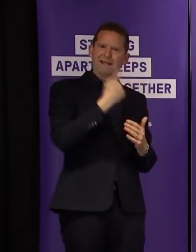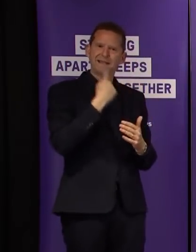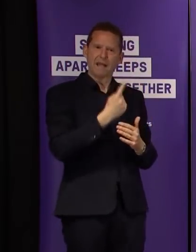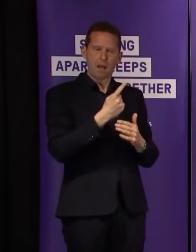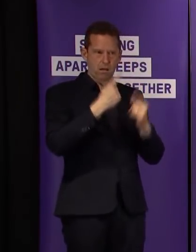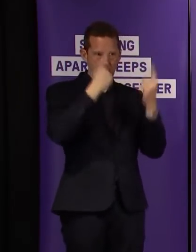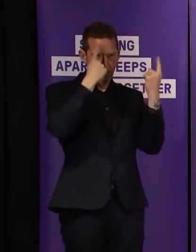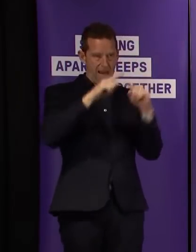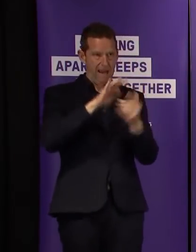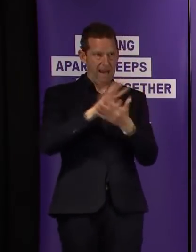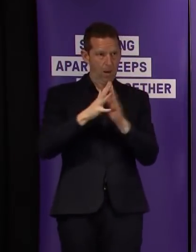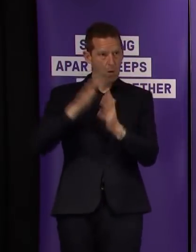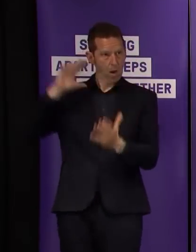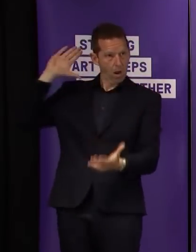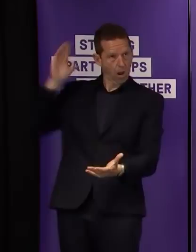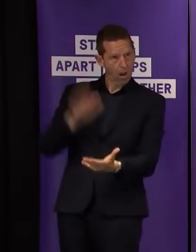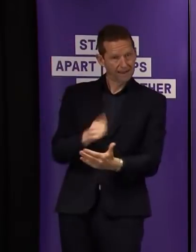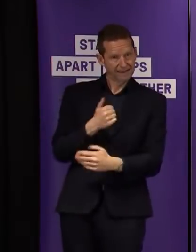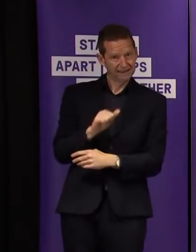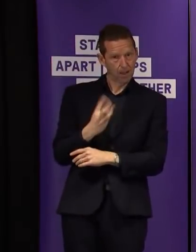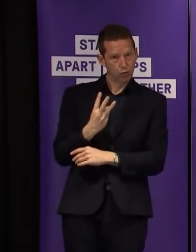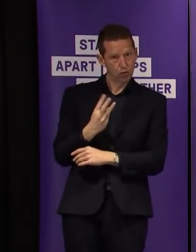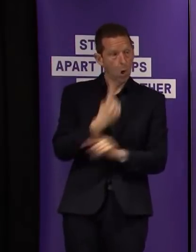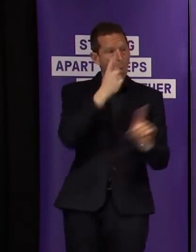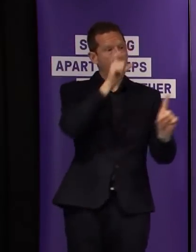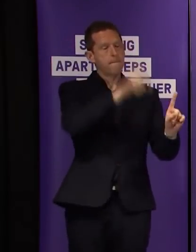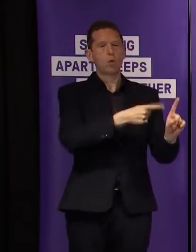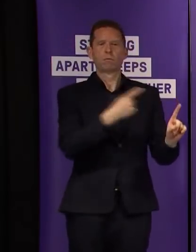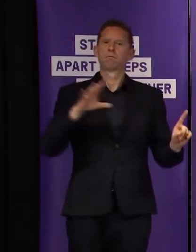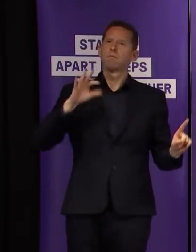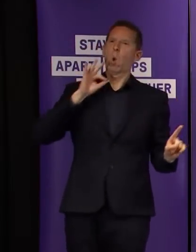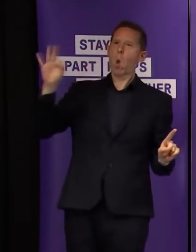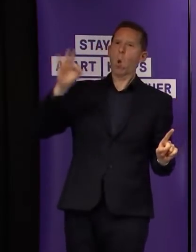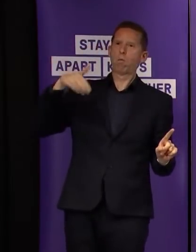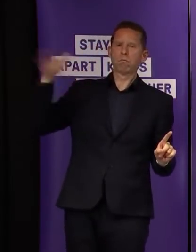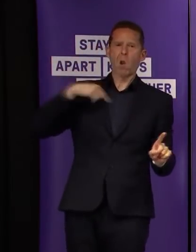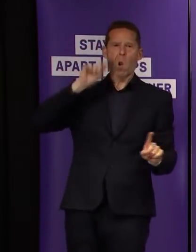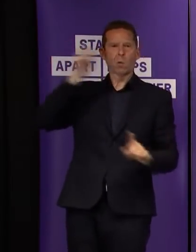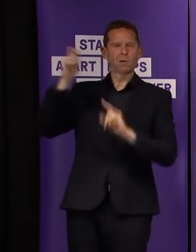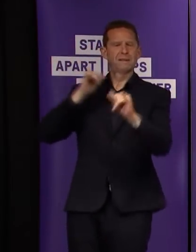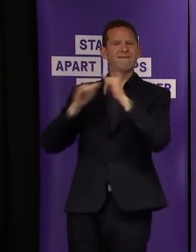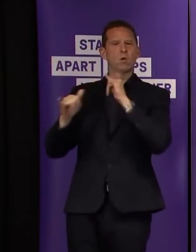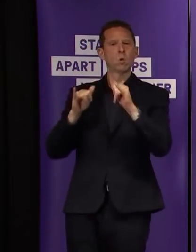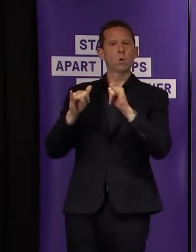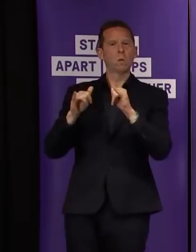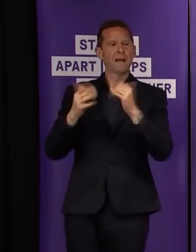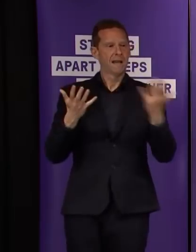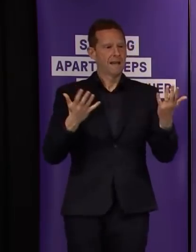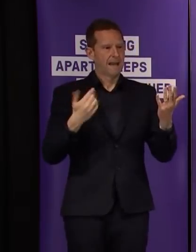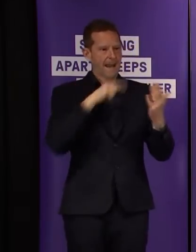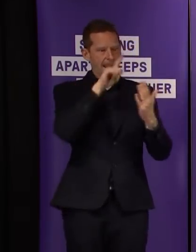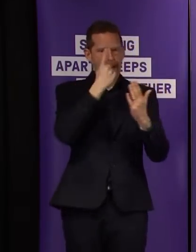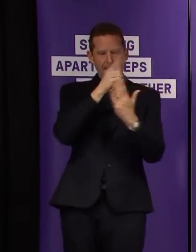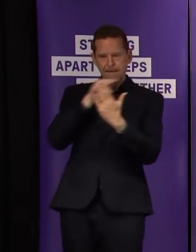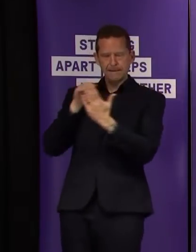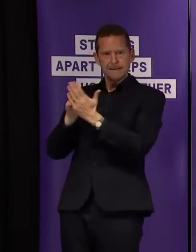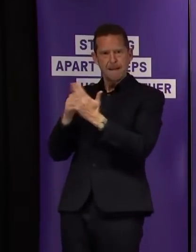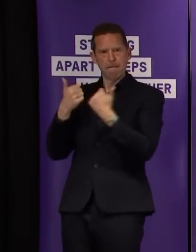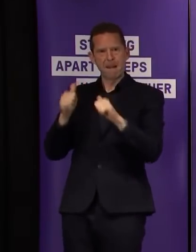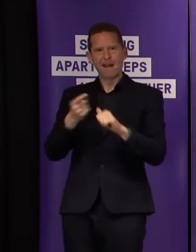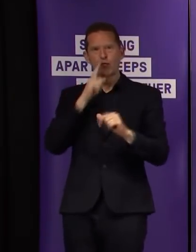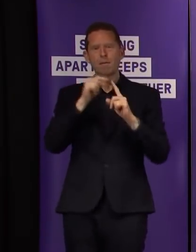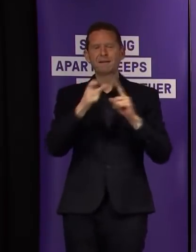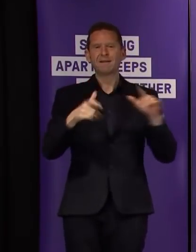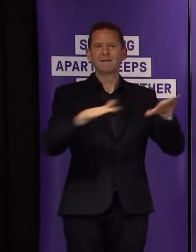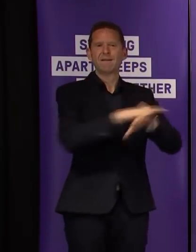say, the 63. You only need one person to say, no, I don't want to be interviewed, and all of a sudden, you can't deliver the 100%.